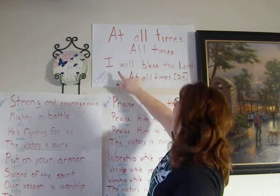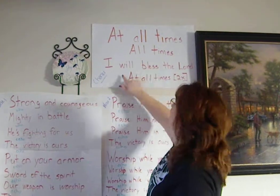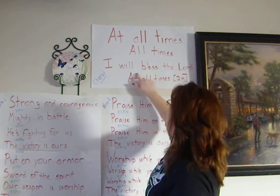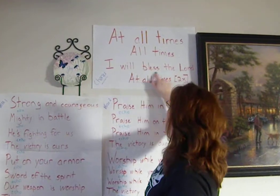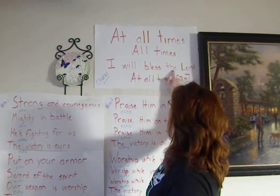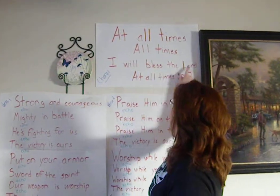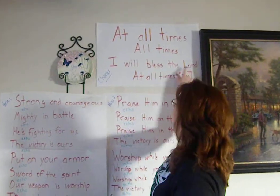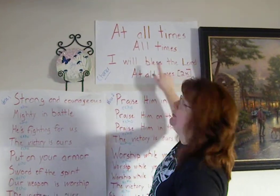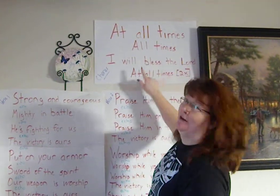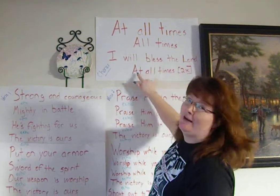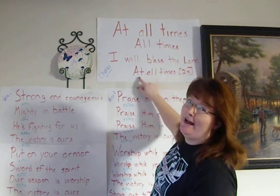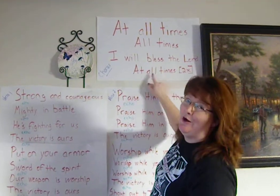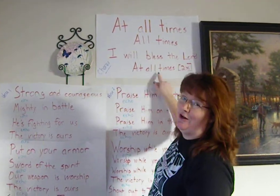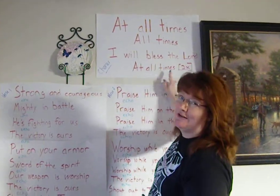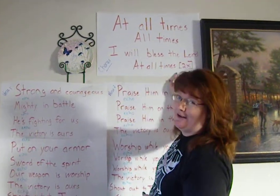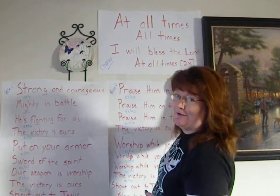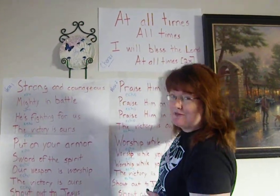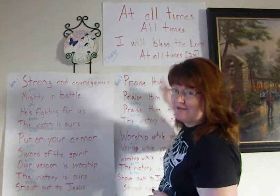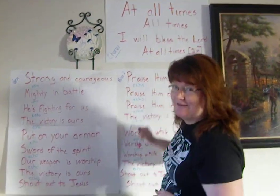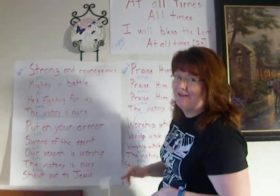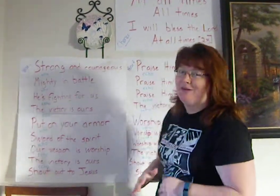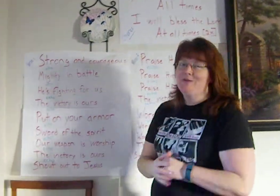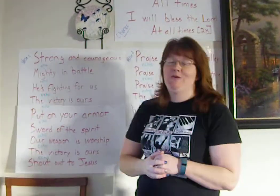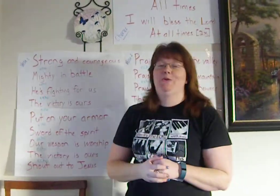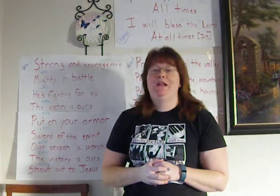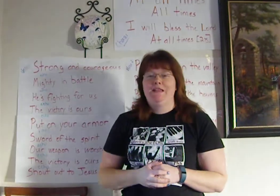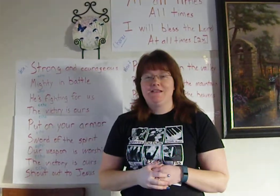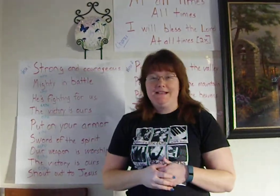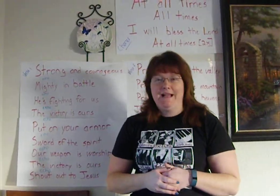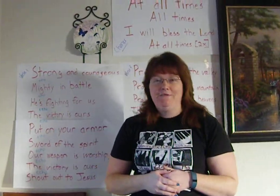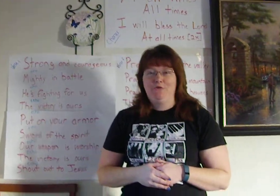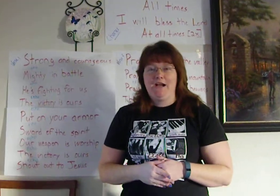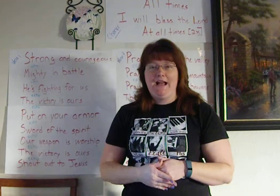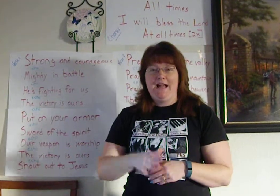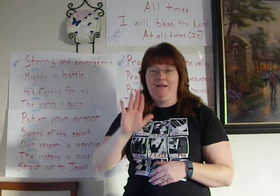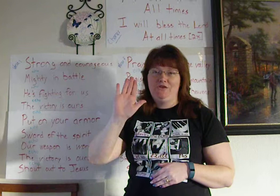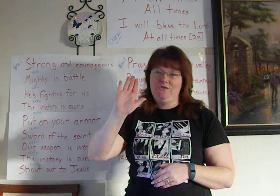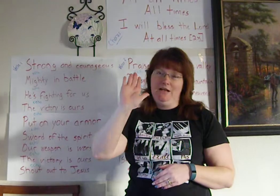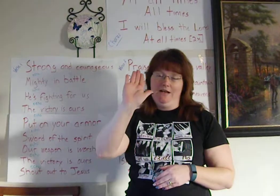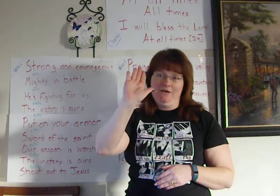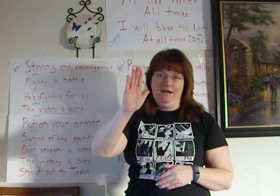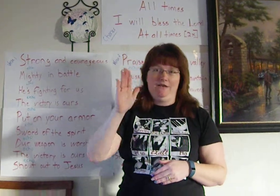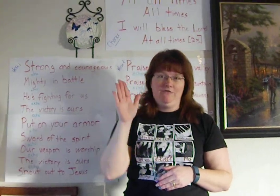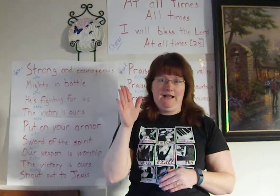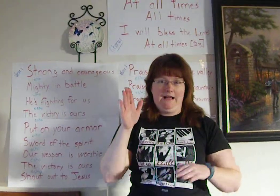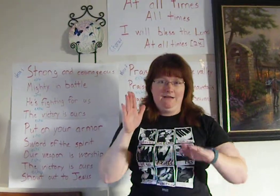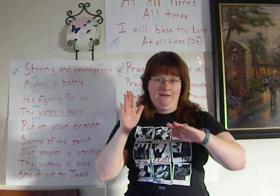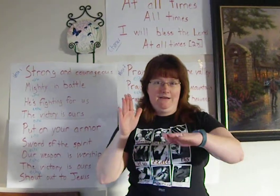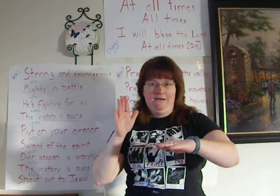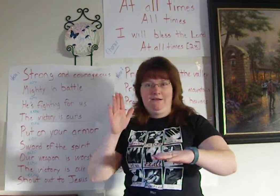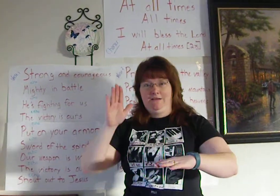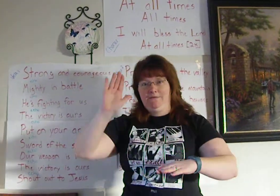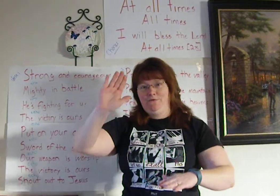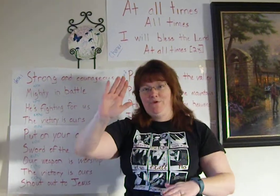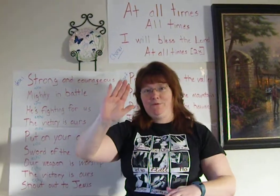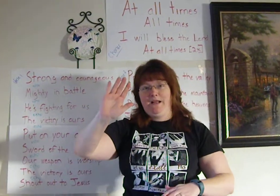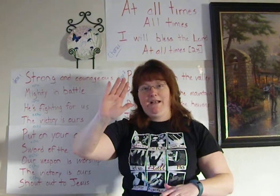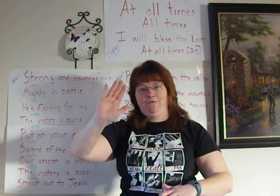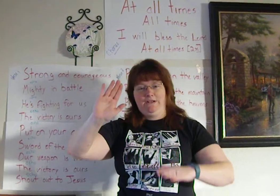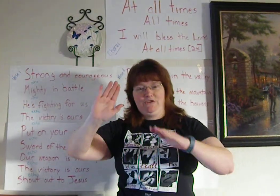I will bless the Lord at all times. So the sign for at is you take your hand flat, your right hand flat, you